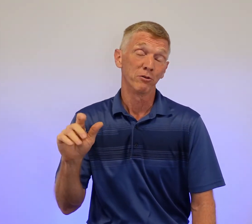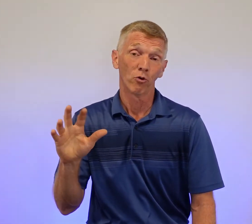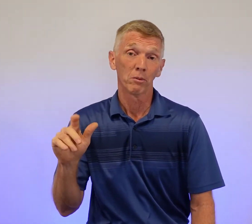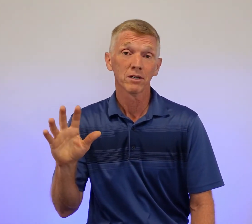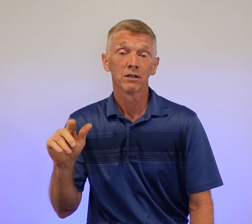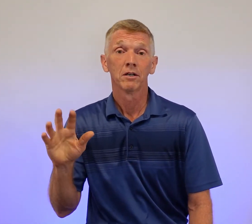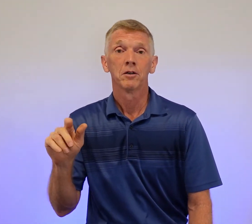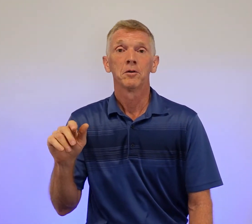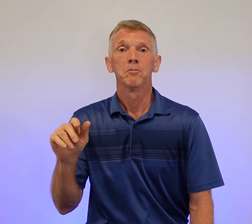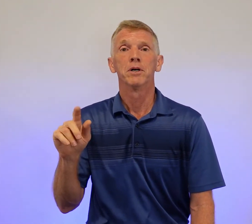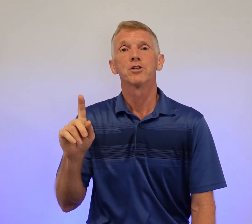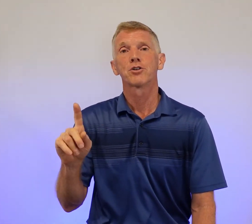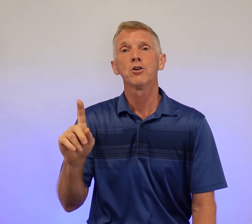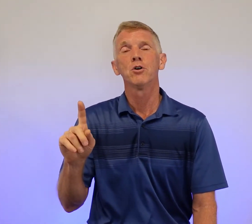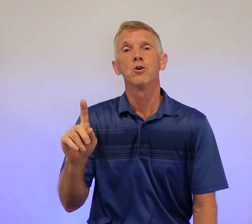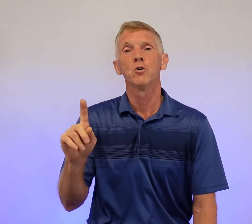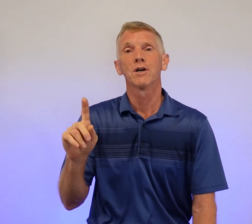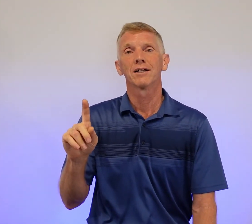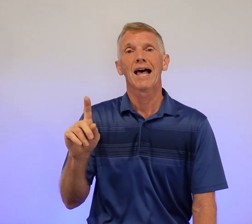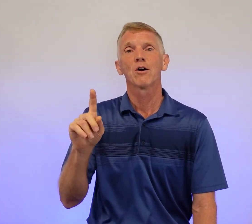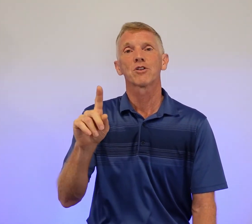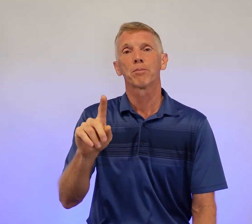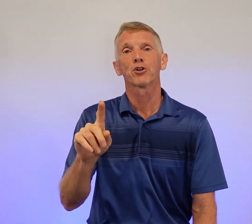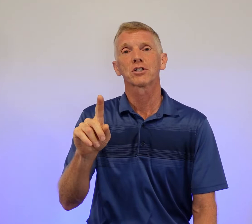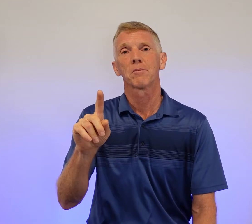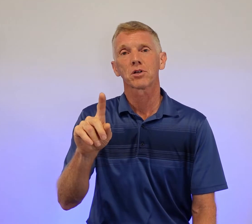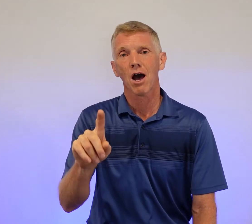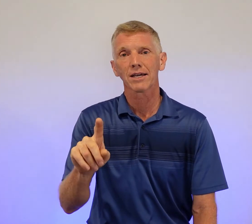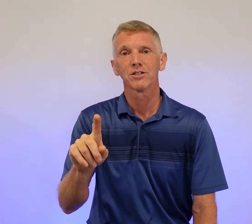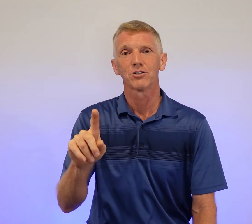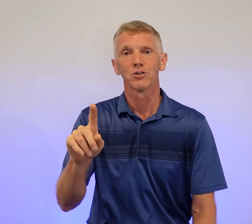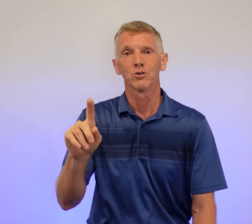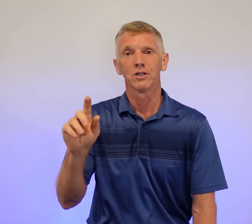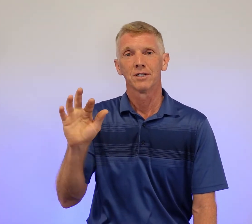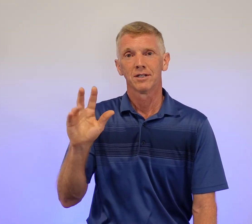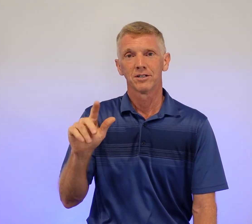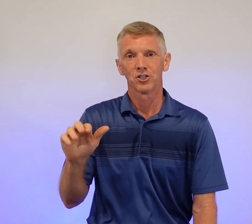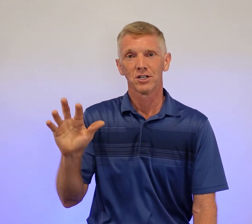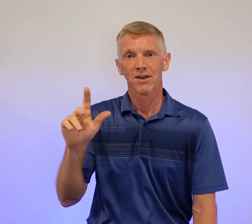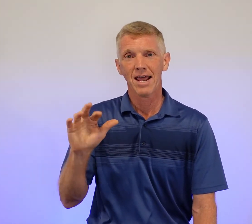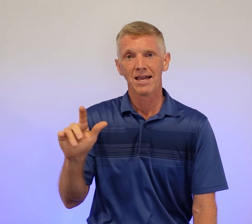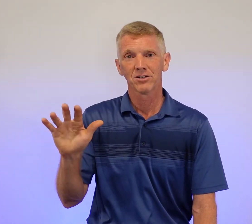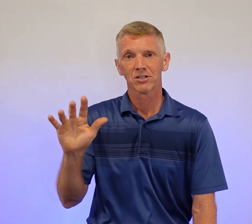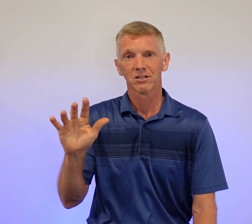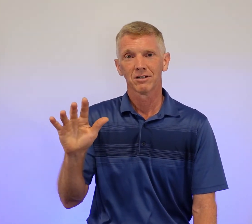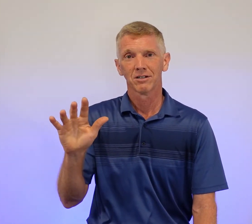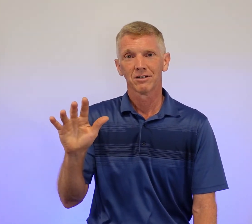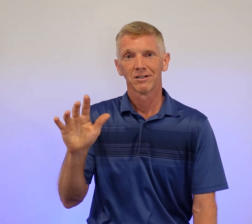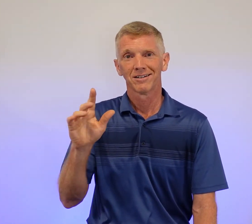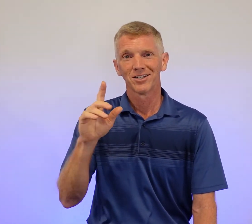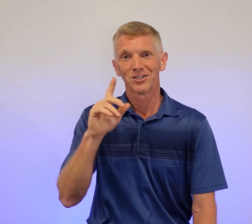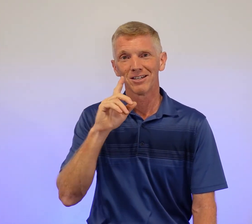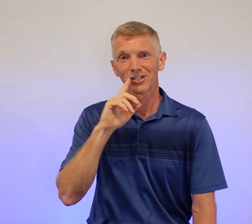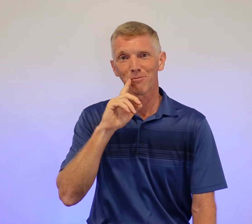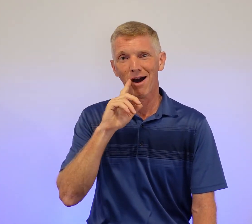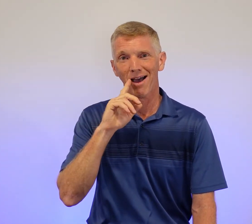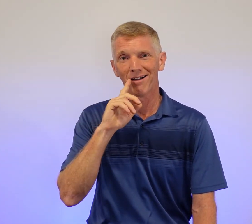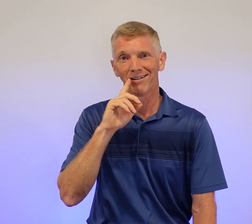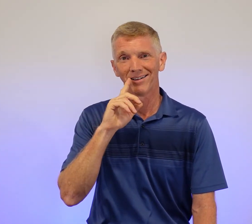me, but 2, it allows the person I'm talking to see the hands, to see the smile,